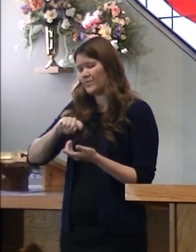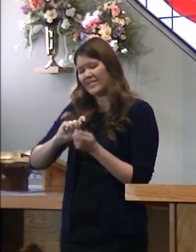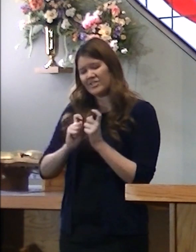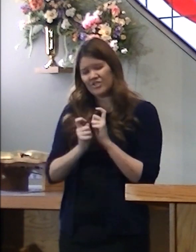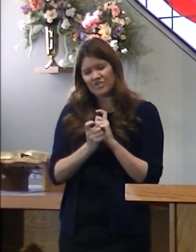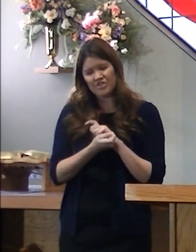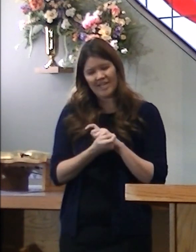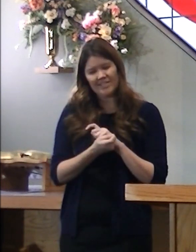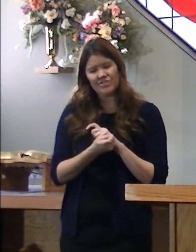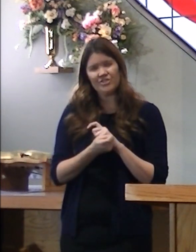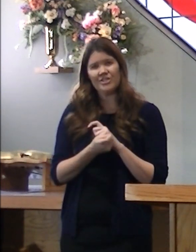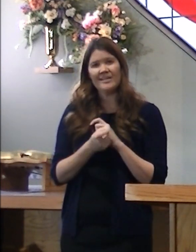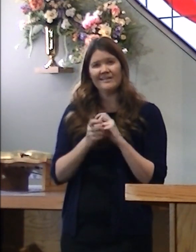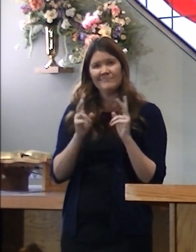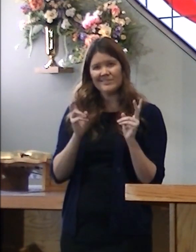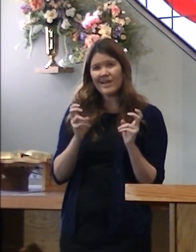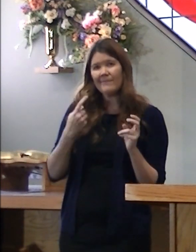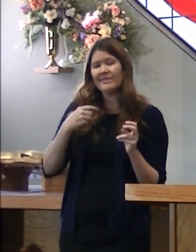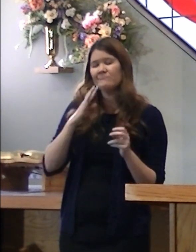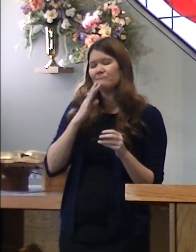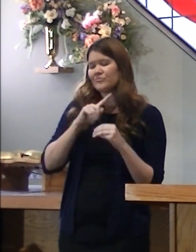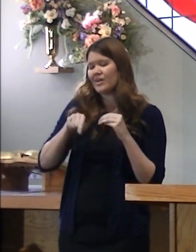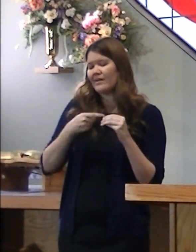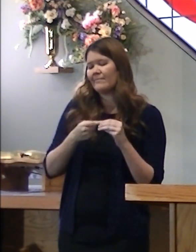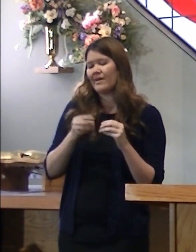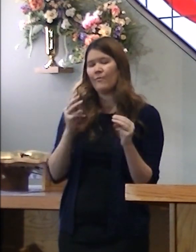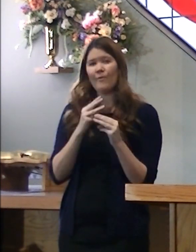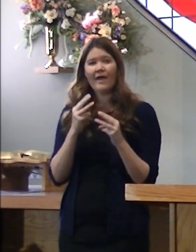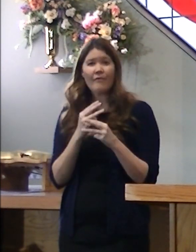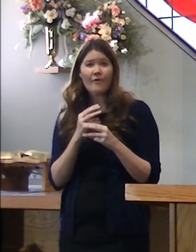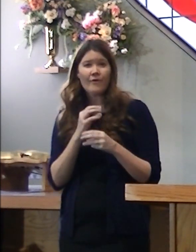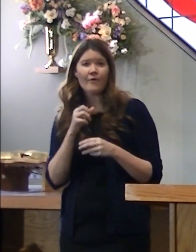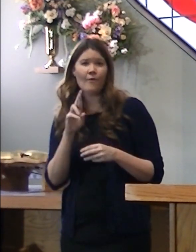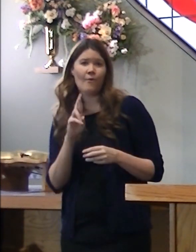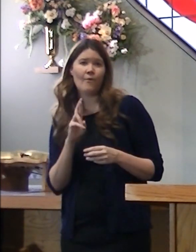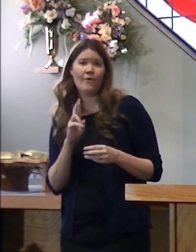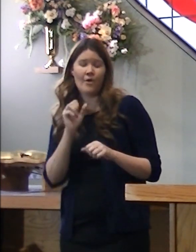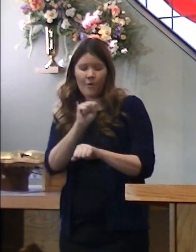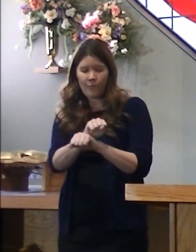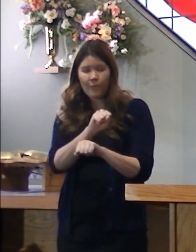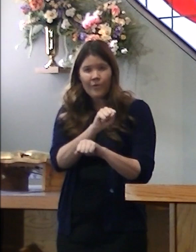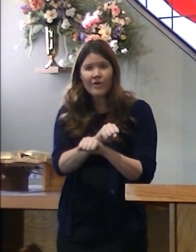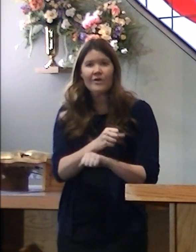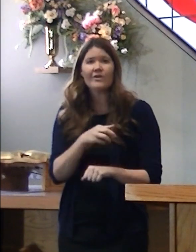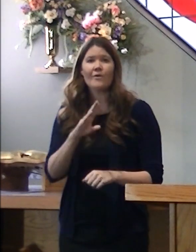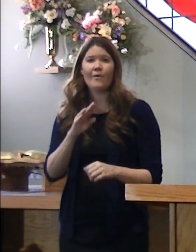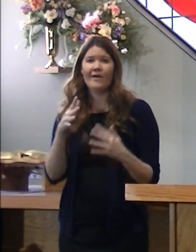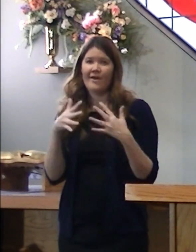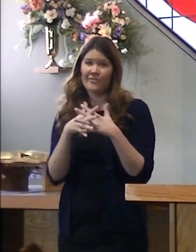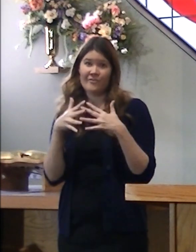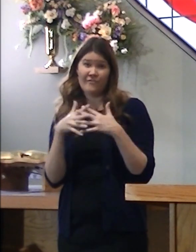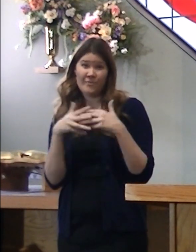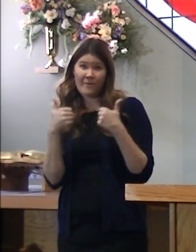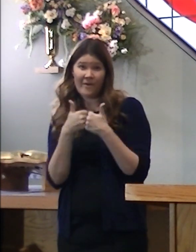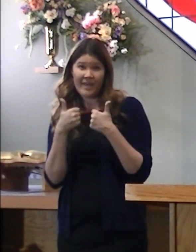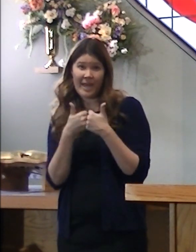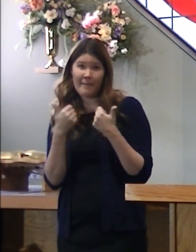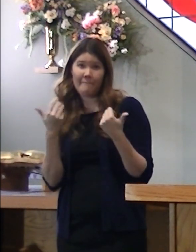the subject? Do we talk about the weather or work or the football